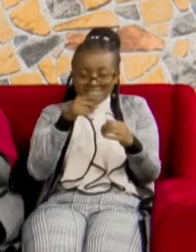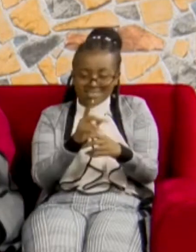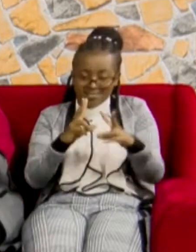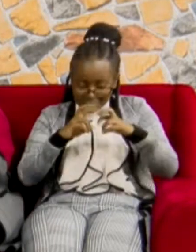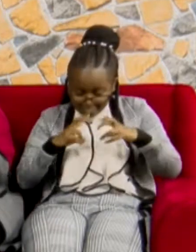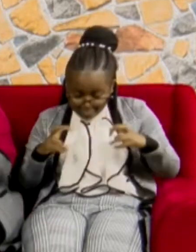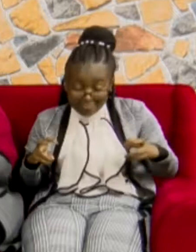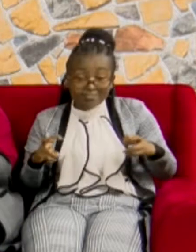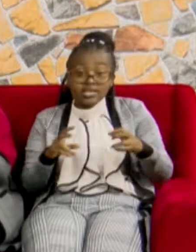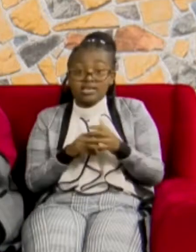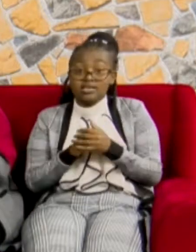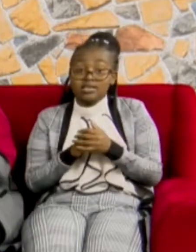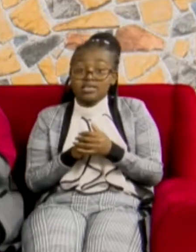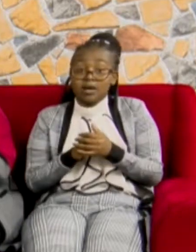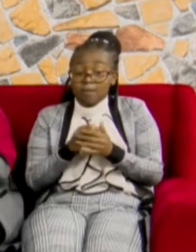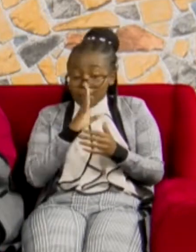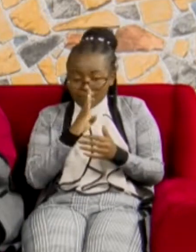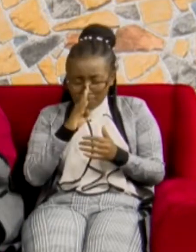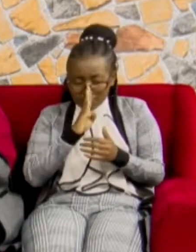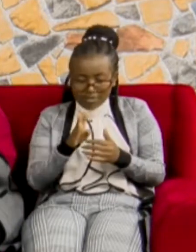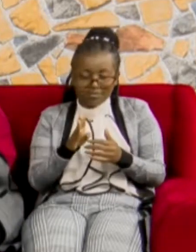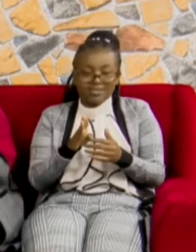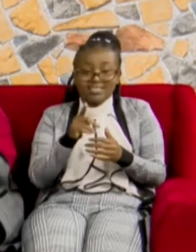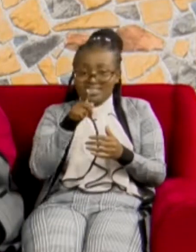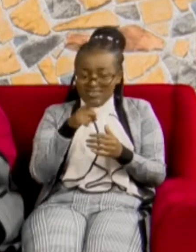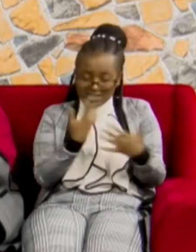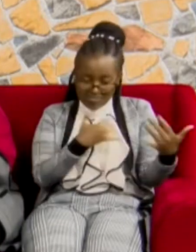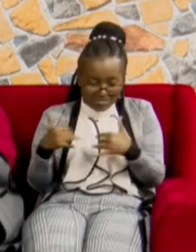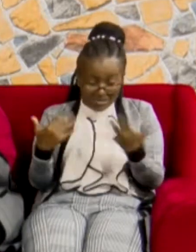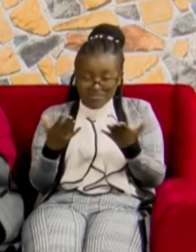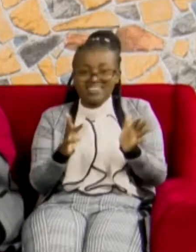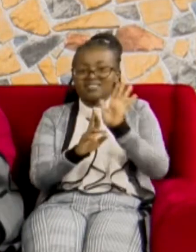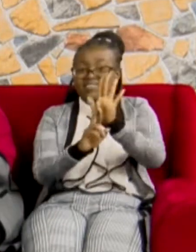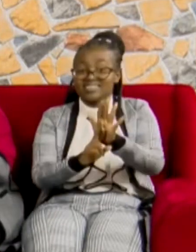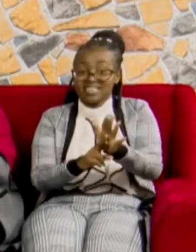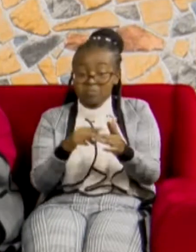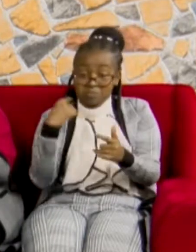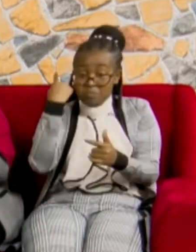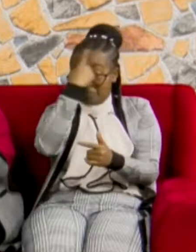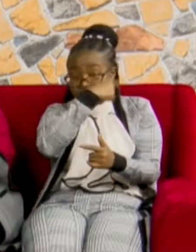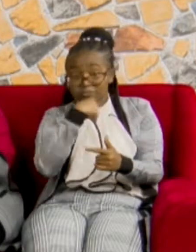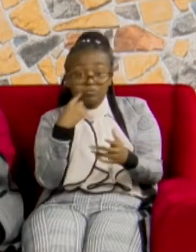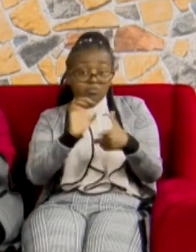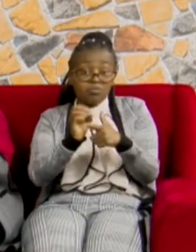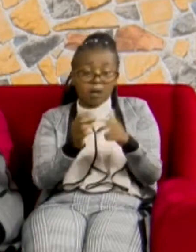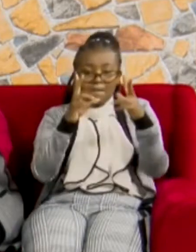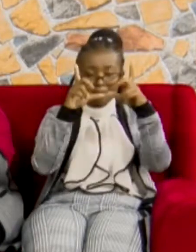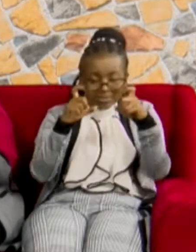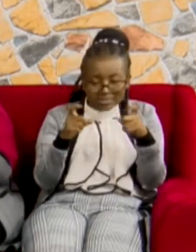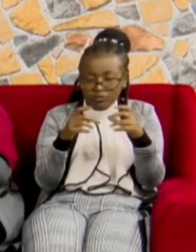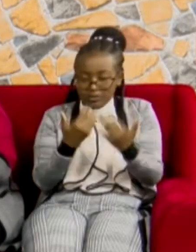And it's fun stuff because it's a play-based kind of thing, where you're presenting like an image of, let's say, a baby's